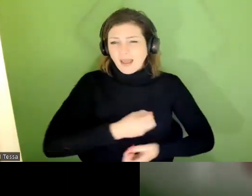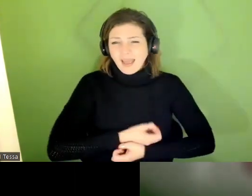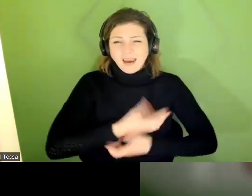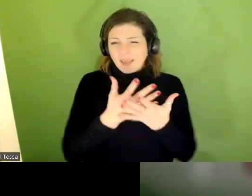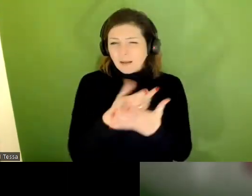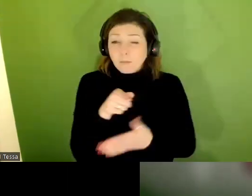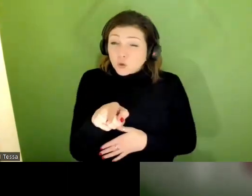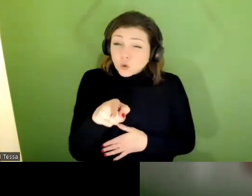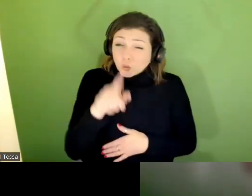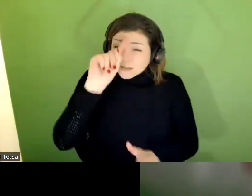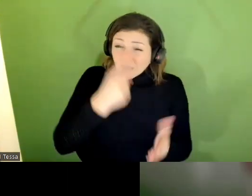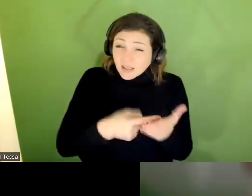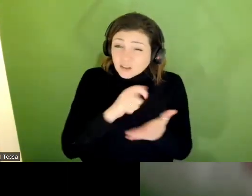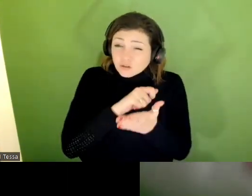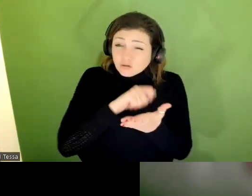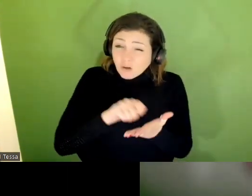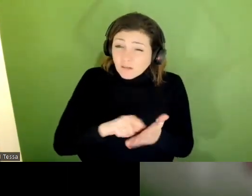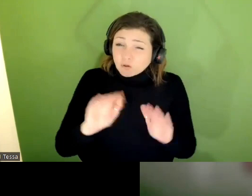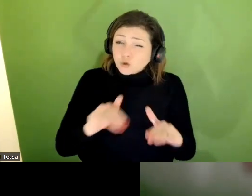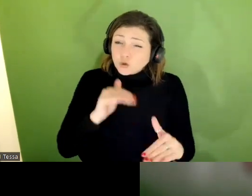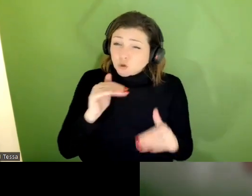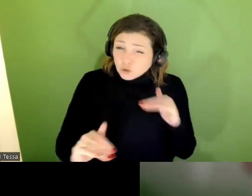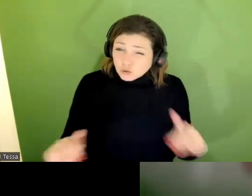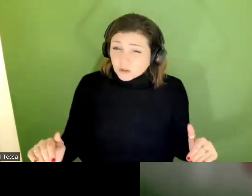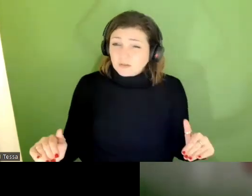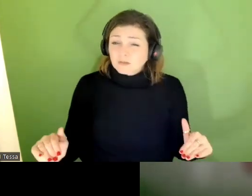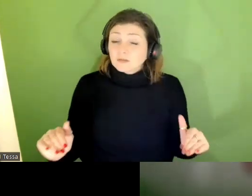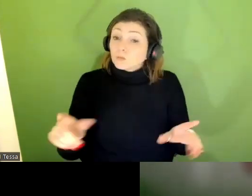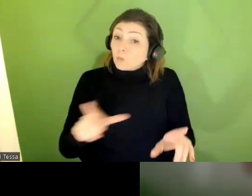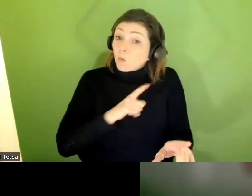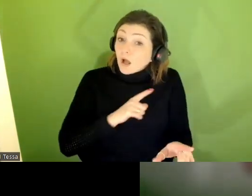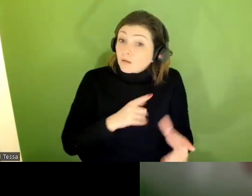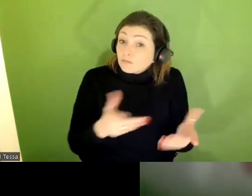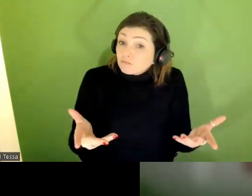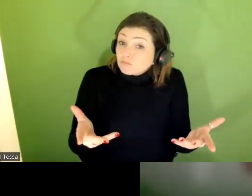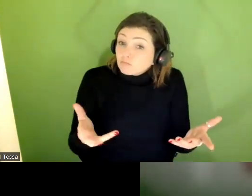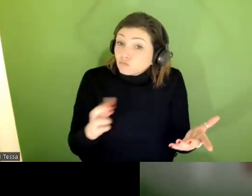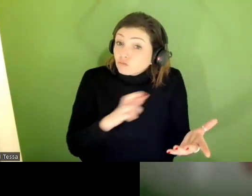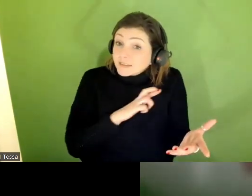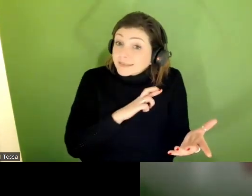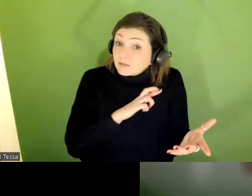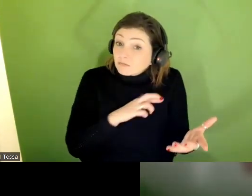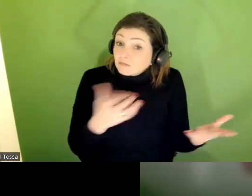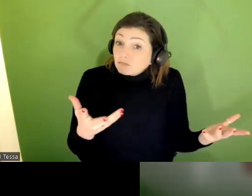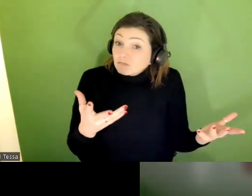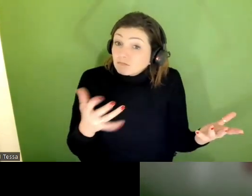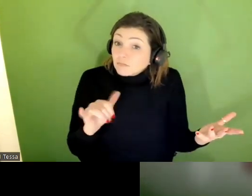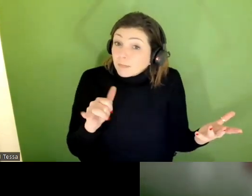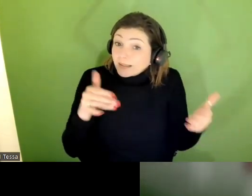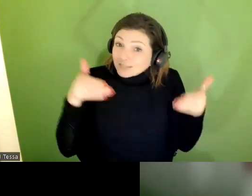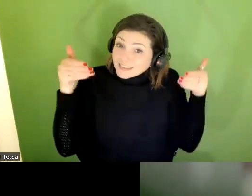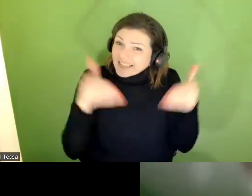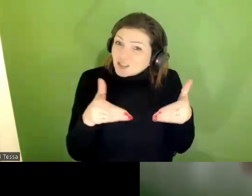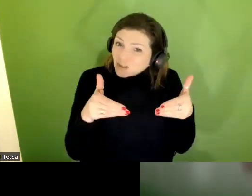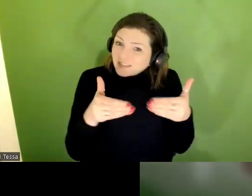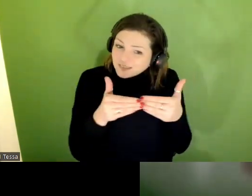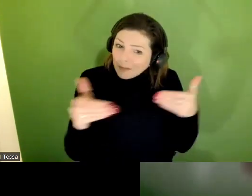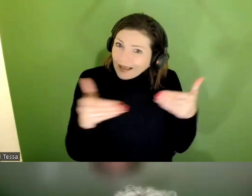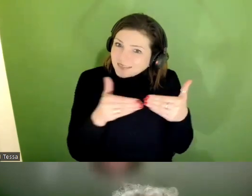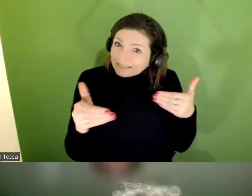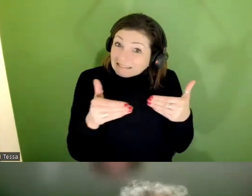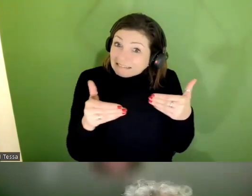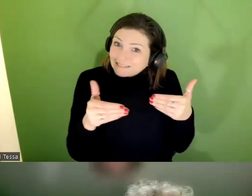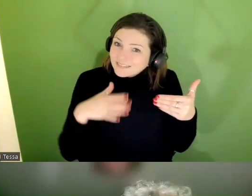write for children. Any reason why? Perhaps it's that attention span again. We can write shorter books,